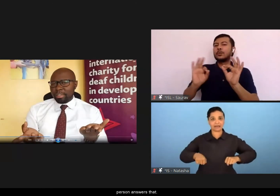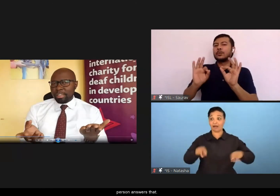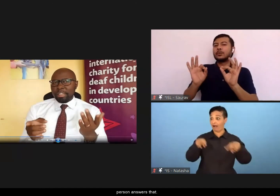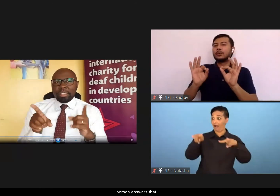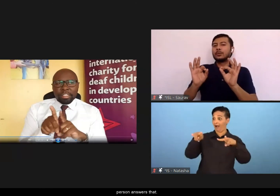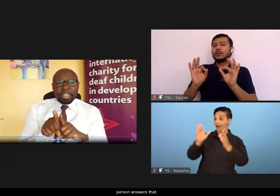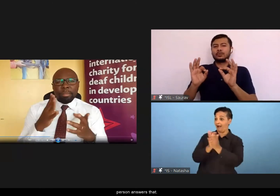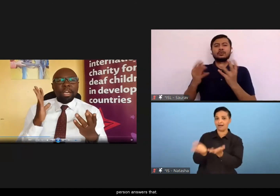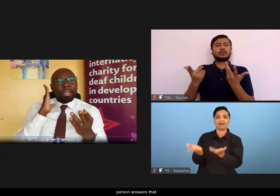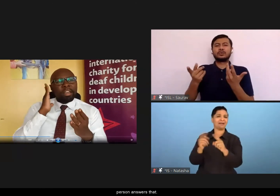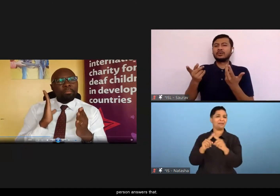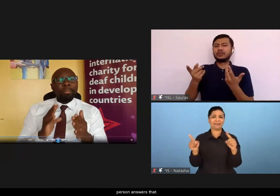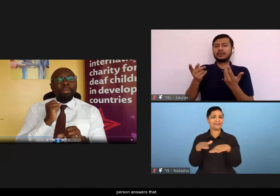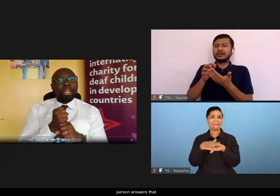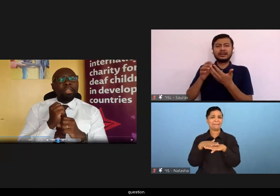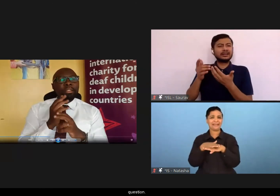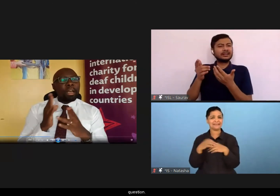and a normal question.